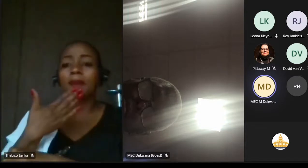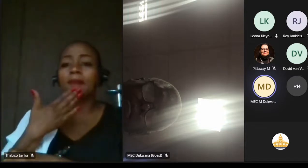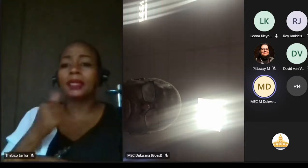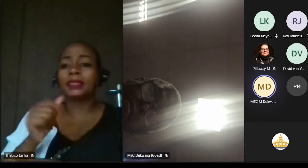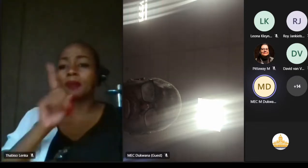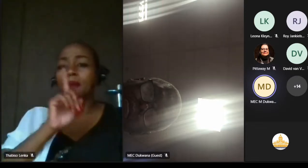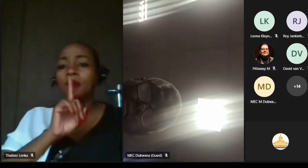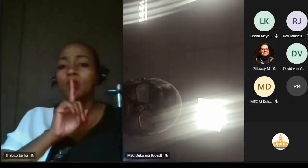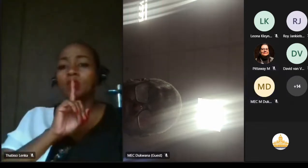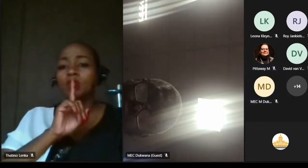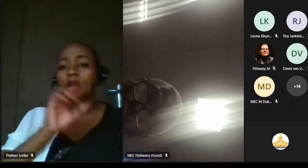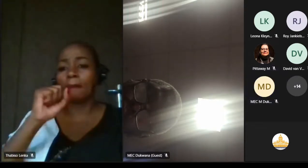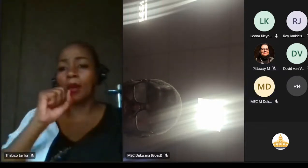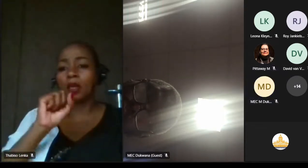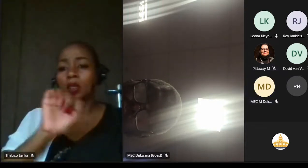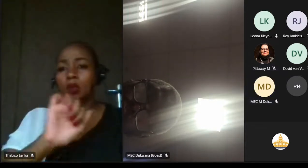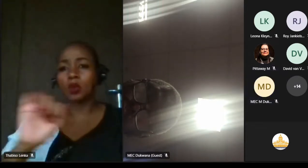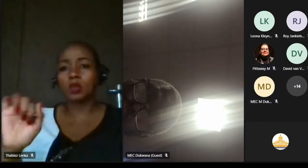mics?